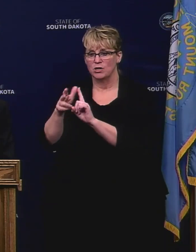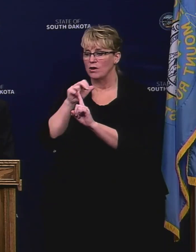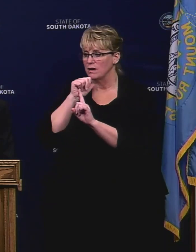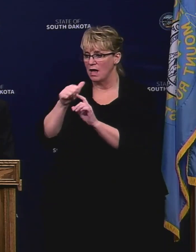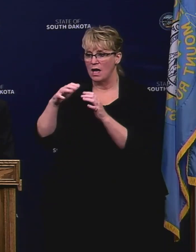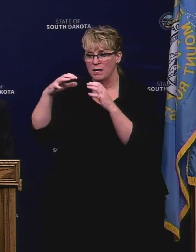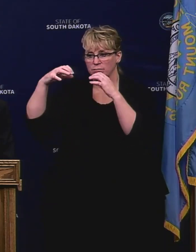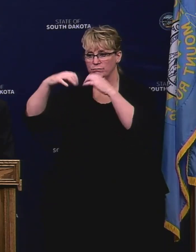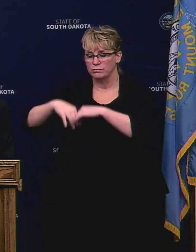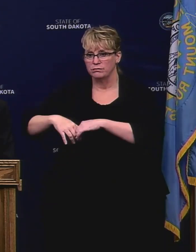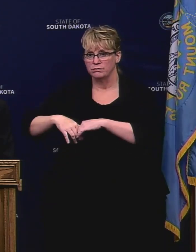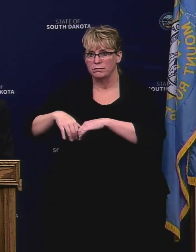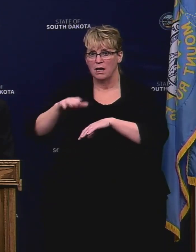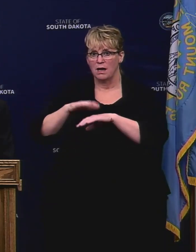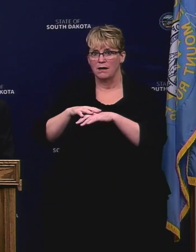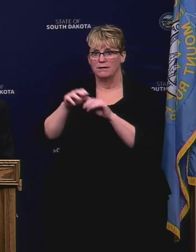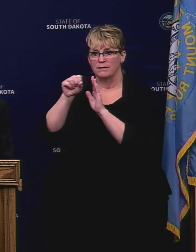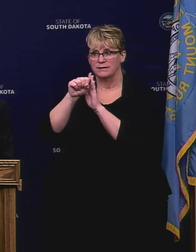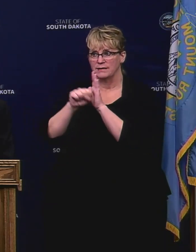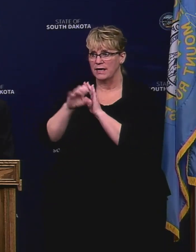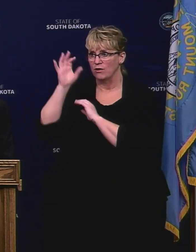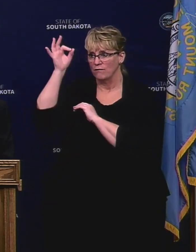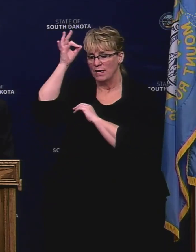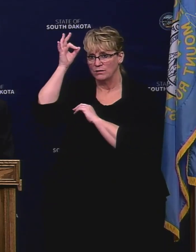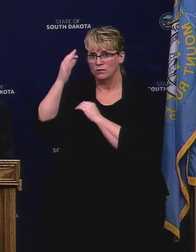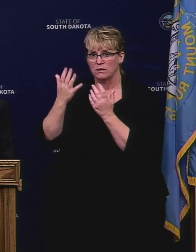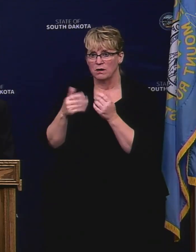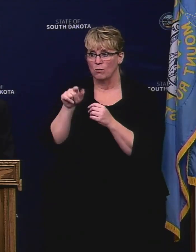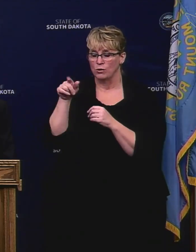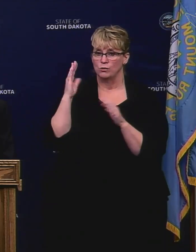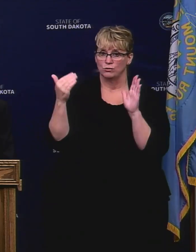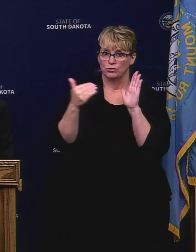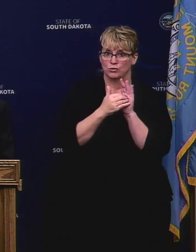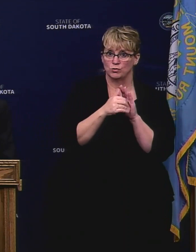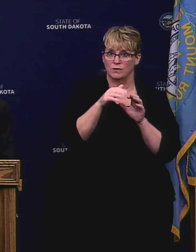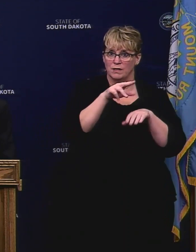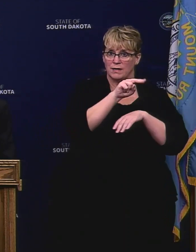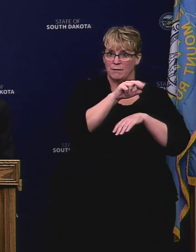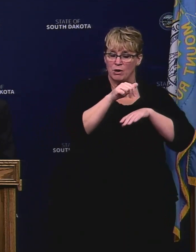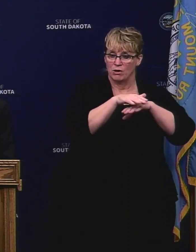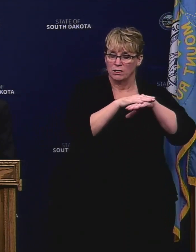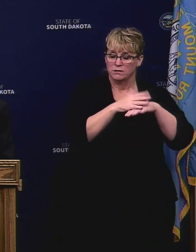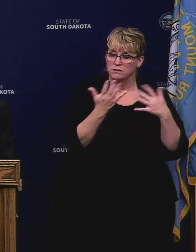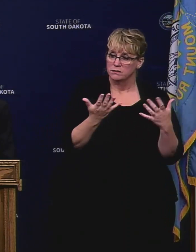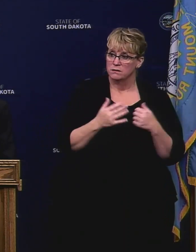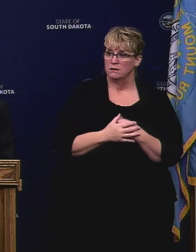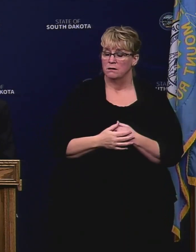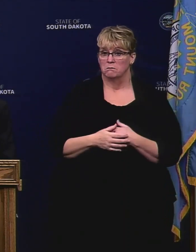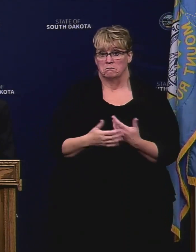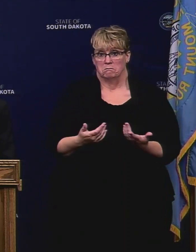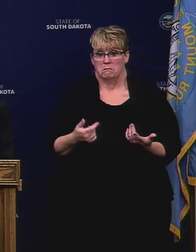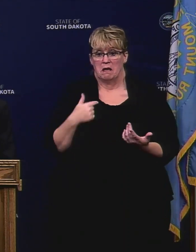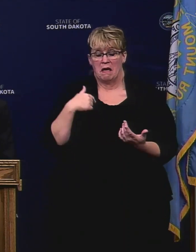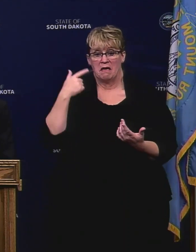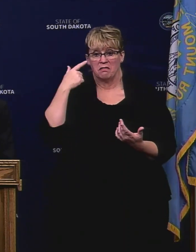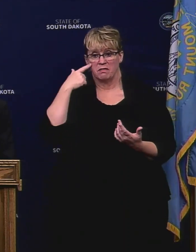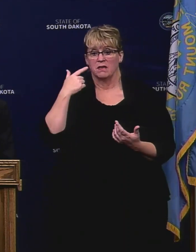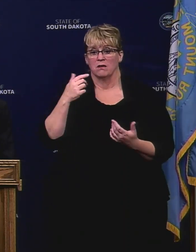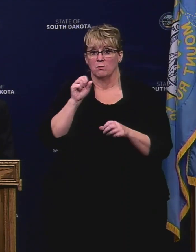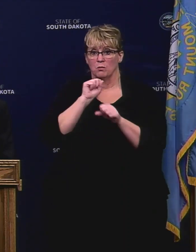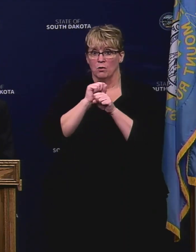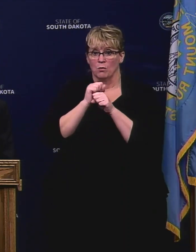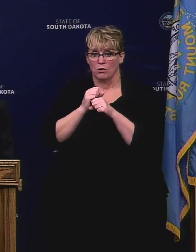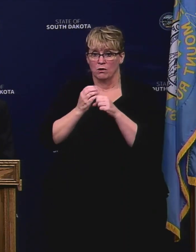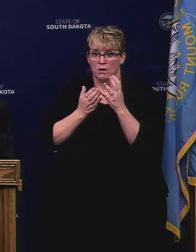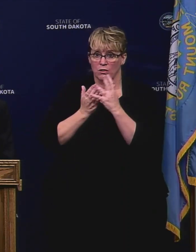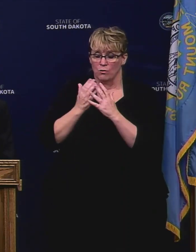or state highways, are you still planning to sue the tribes? I think that we are working through our process, and we're